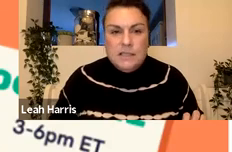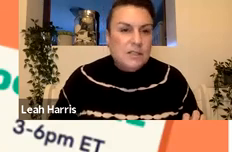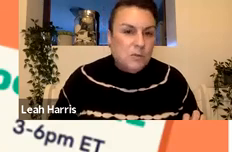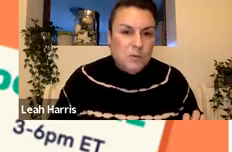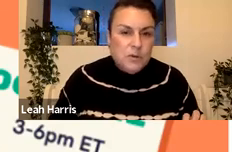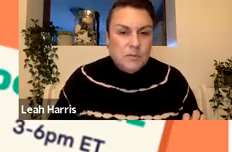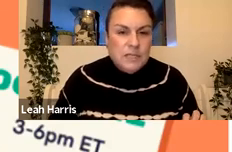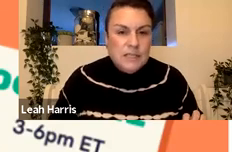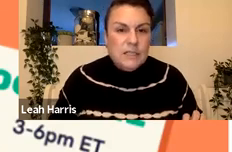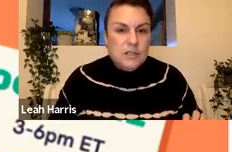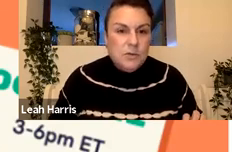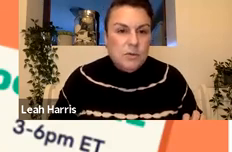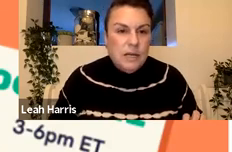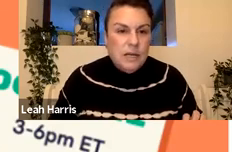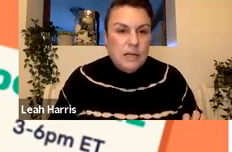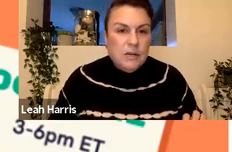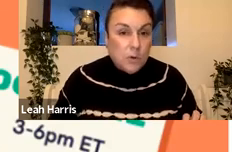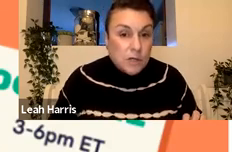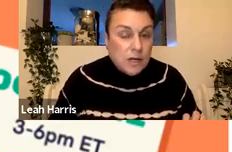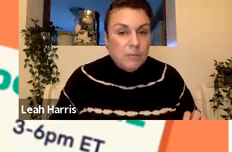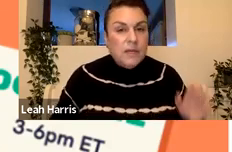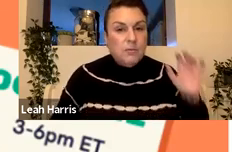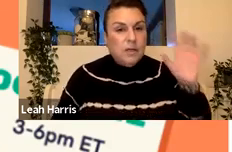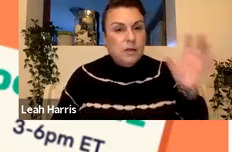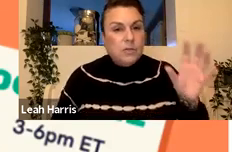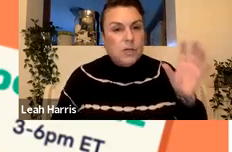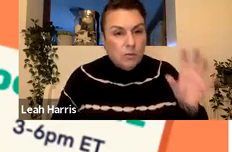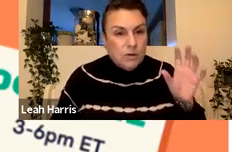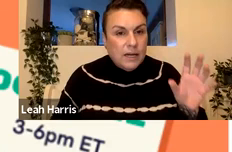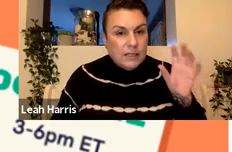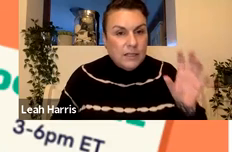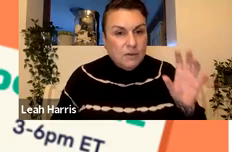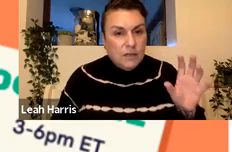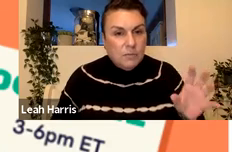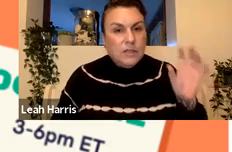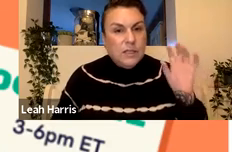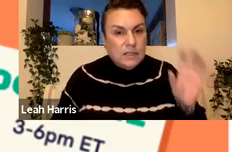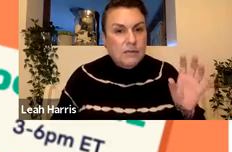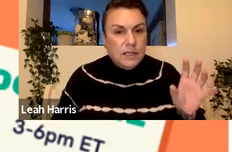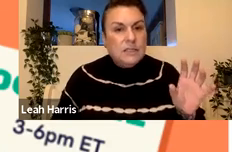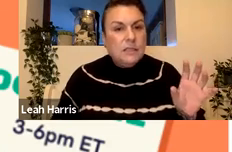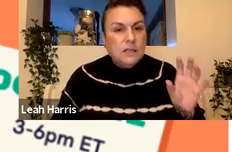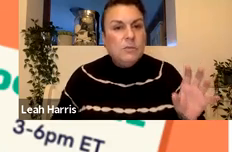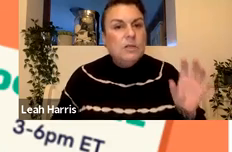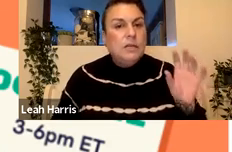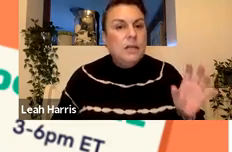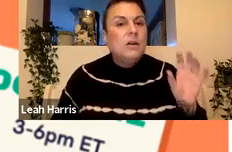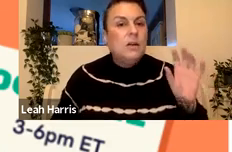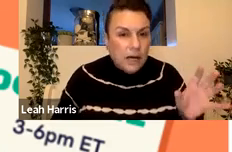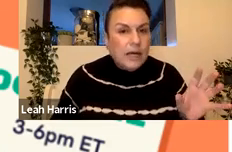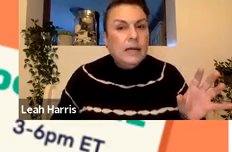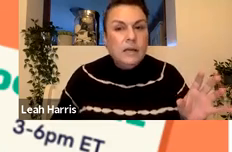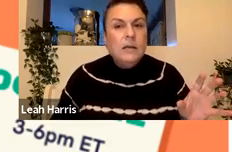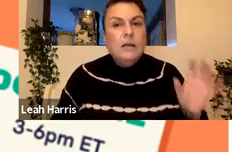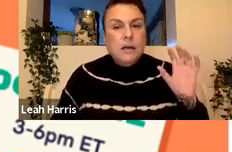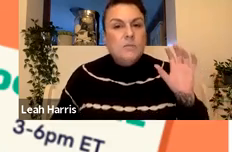responses and reforms this is a two-day workshop that really goes over that defund the police invest in community care